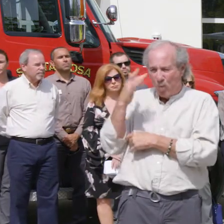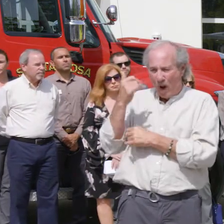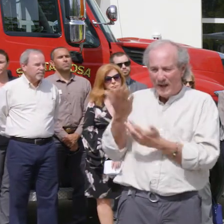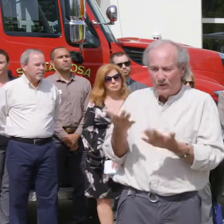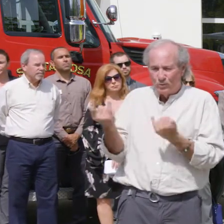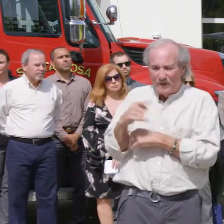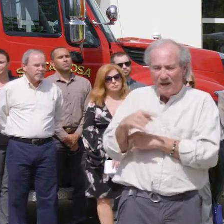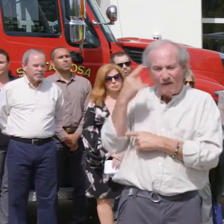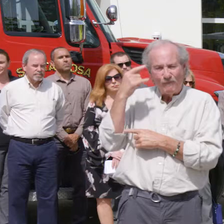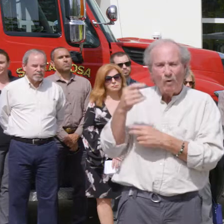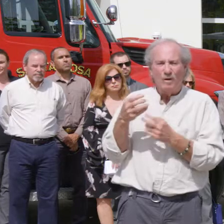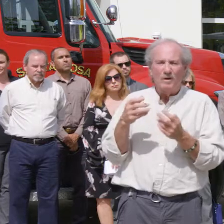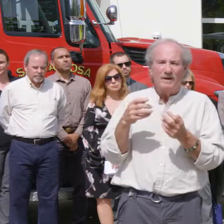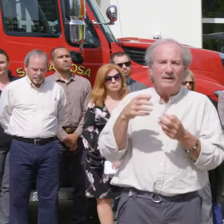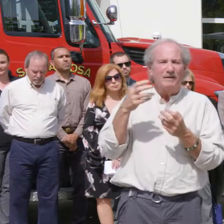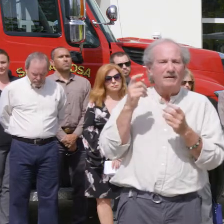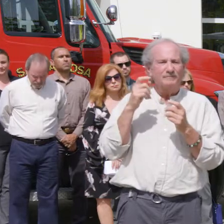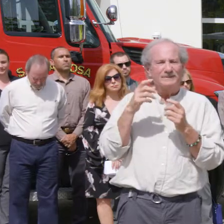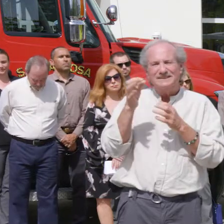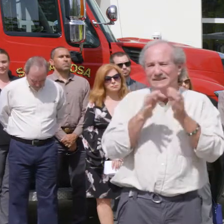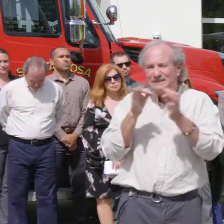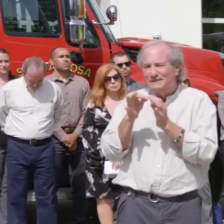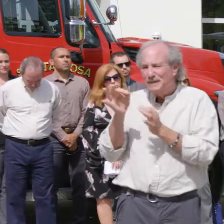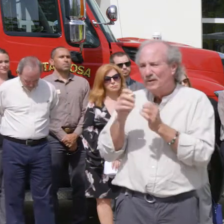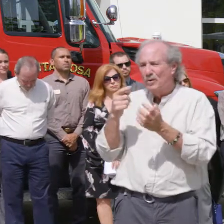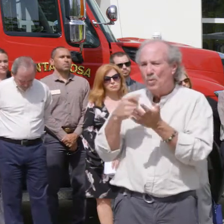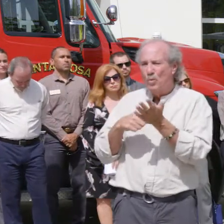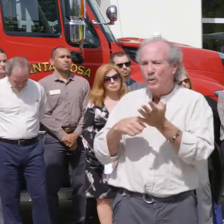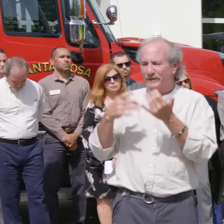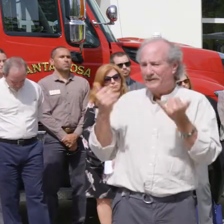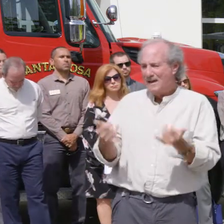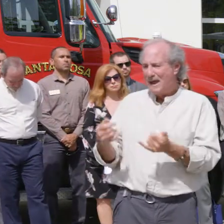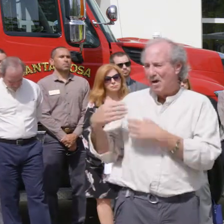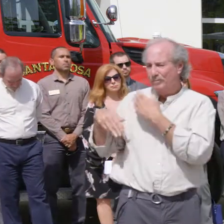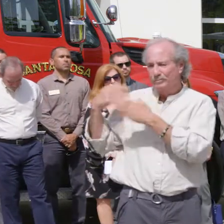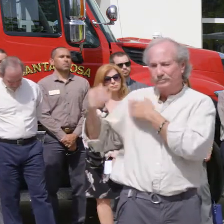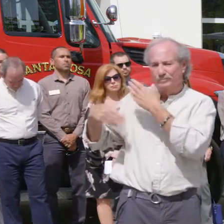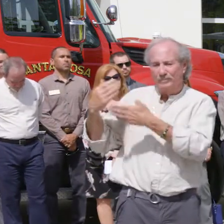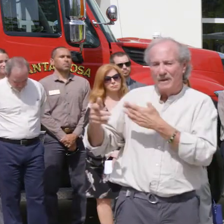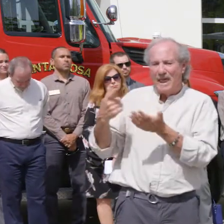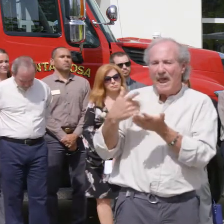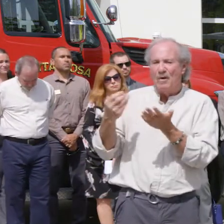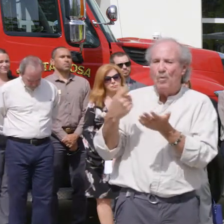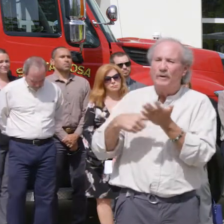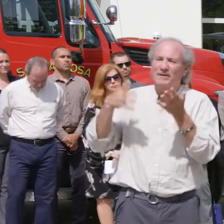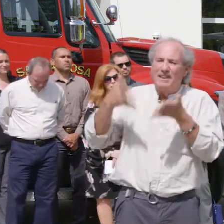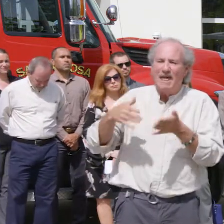complete assessment of where we're at and what is still yet to be done.